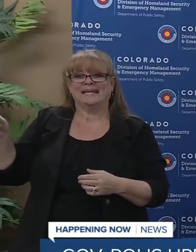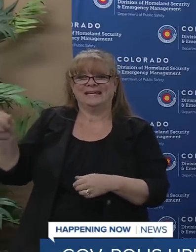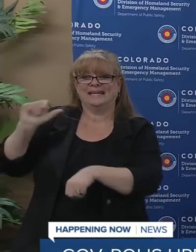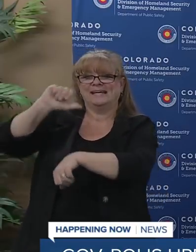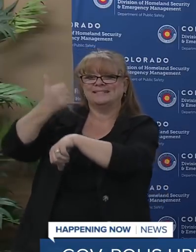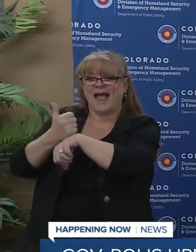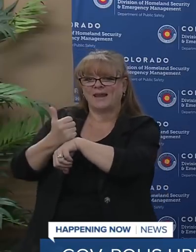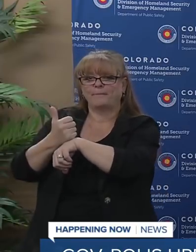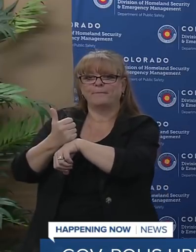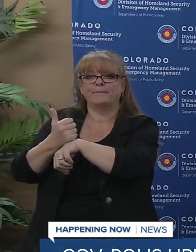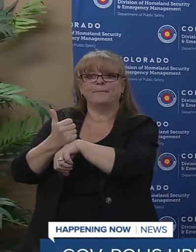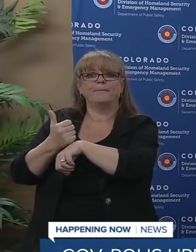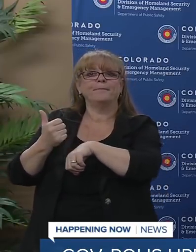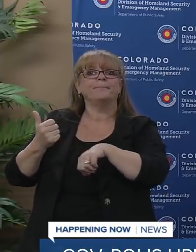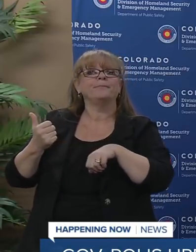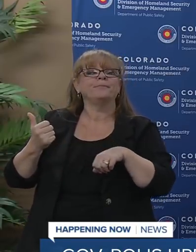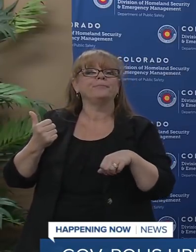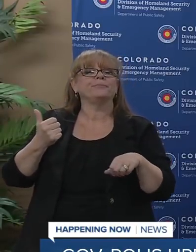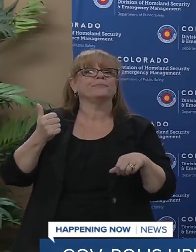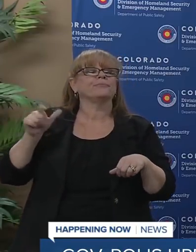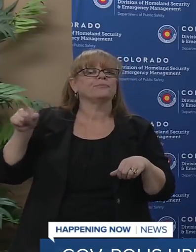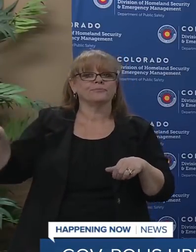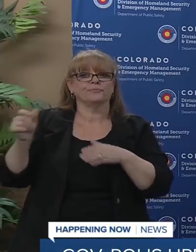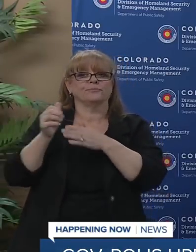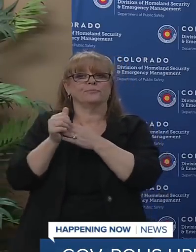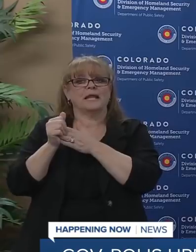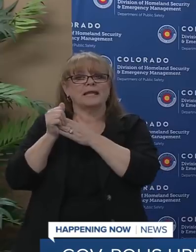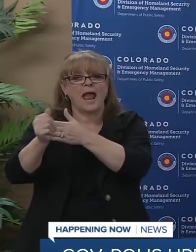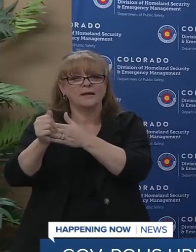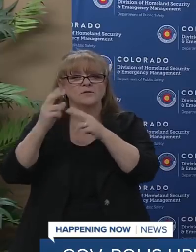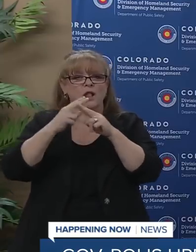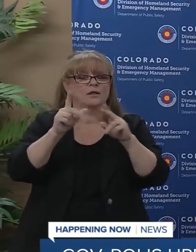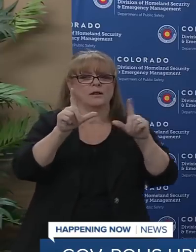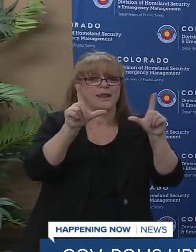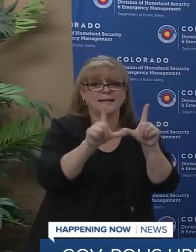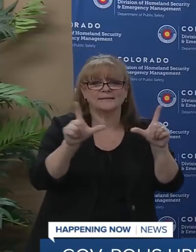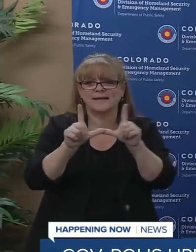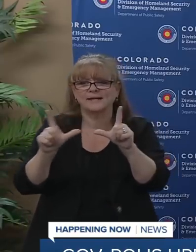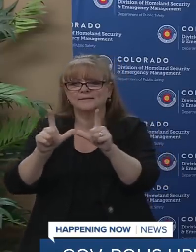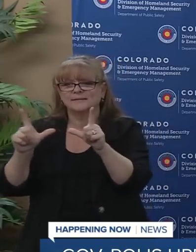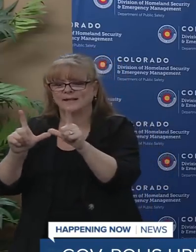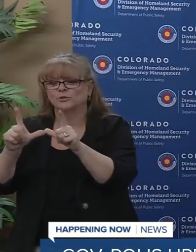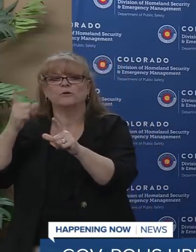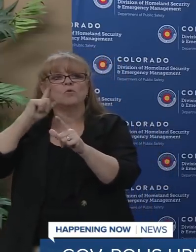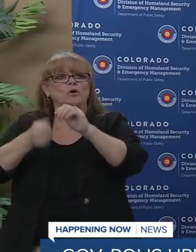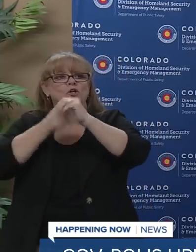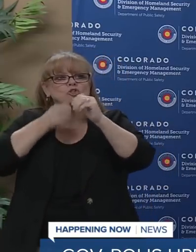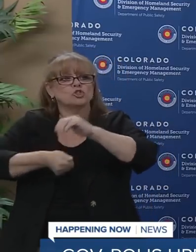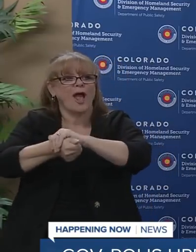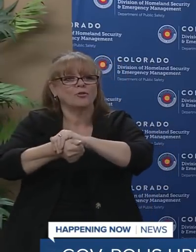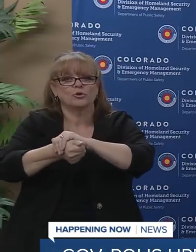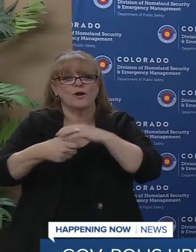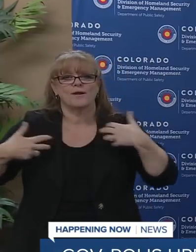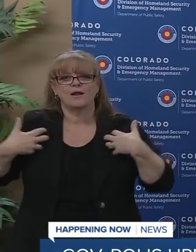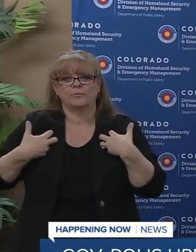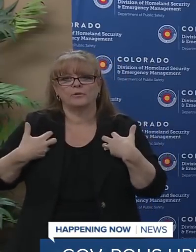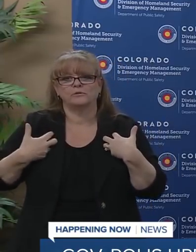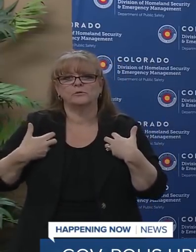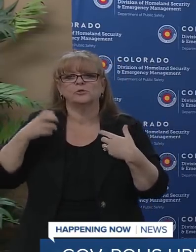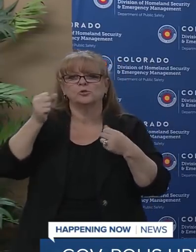a guide of licensed shelters and rescues that are organized by city and county, so you can easily be linked up with an animal in need